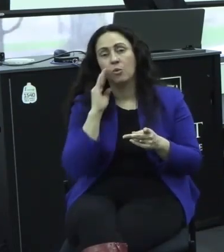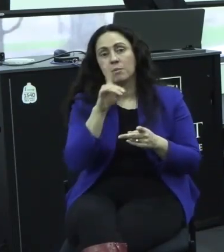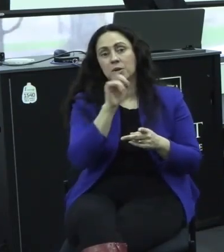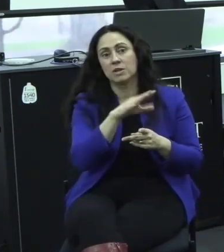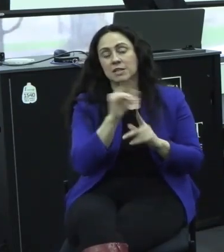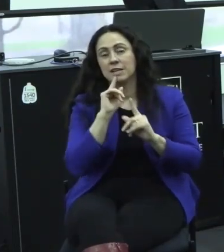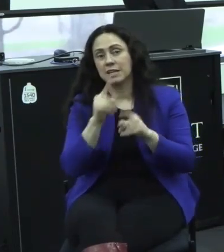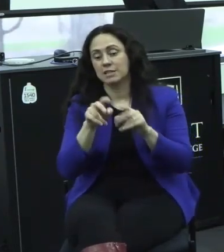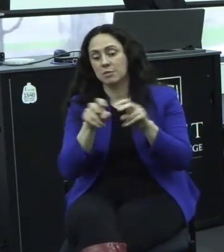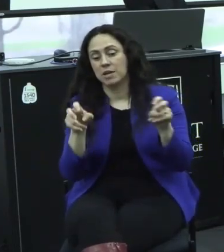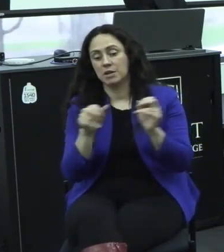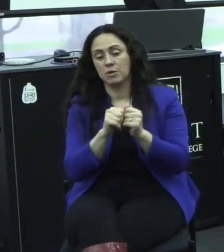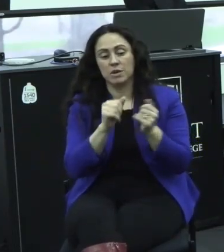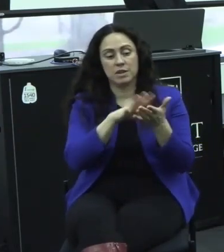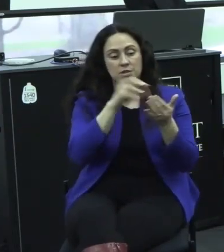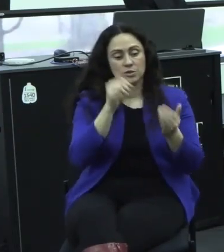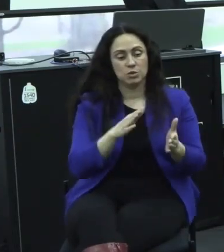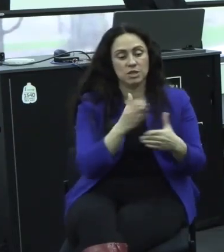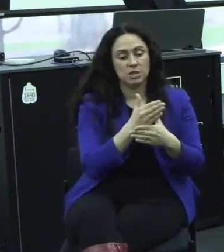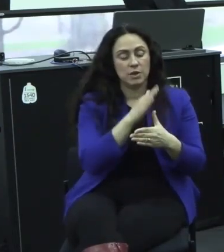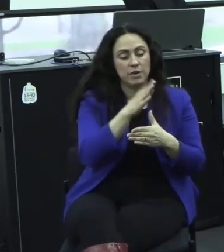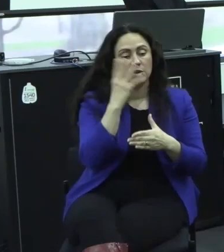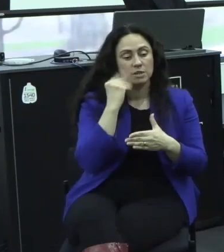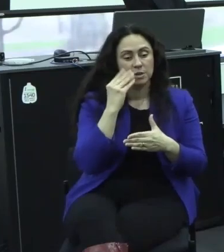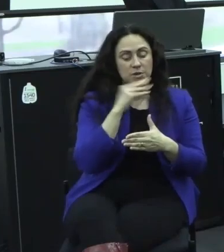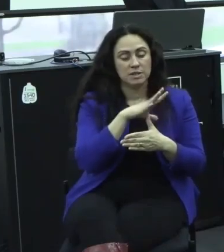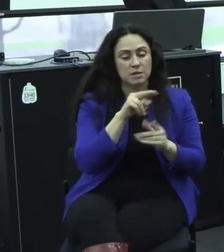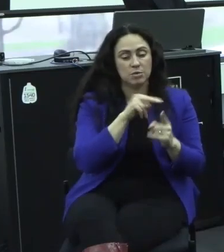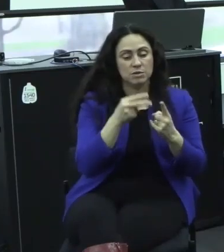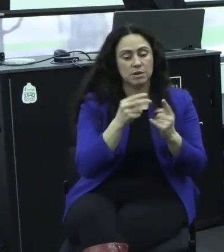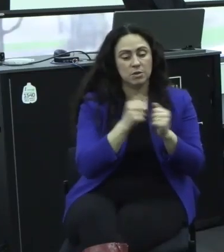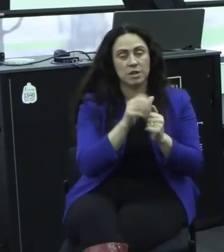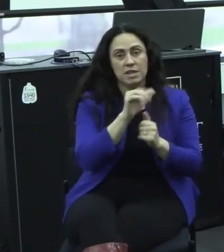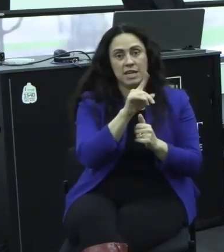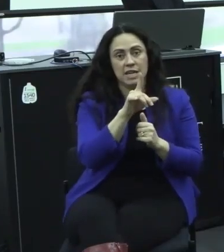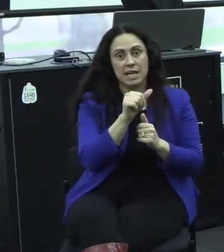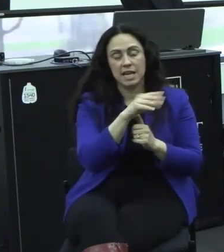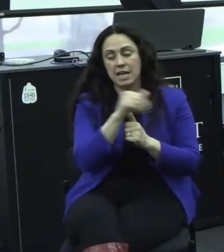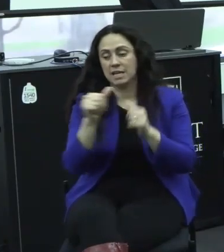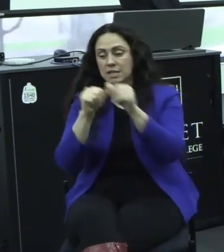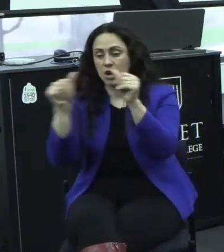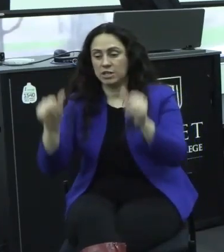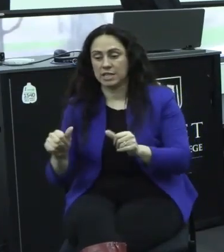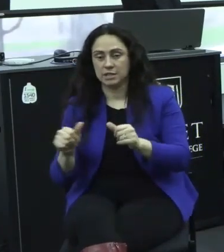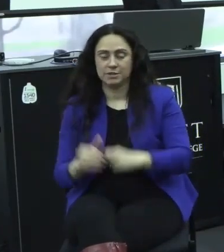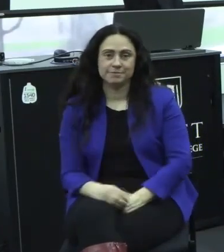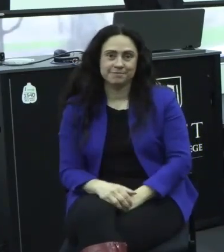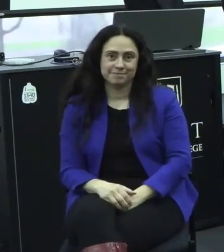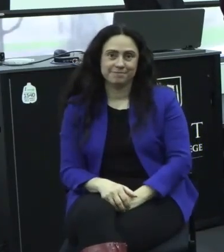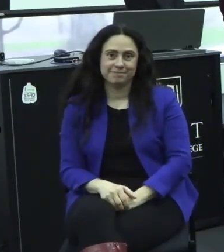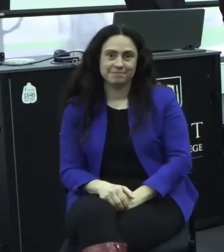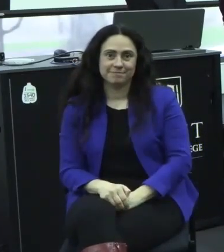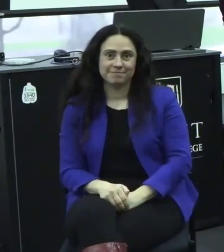and answer panel with the students sharing their experience and perspective with ADA and architecture.